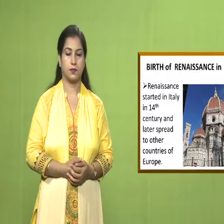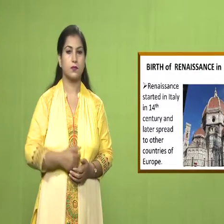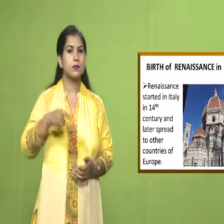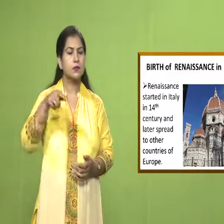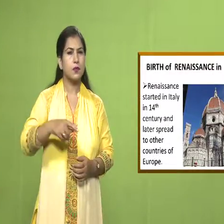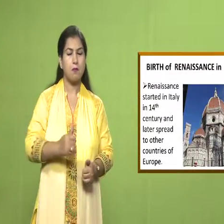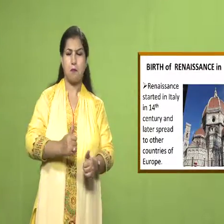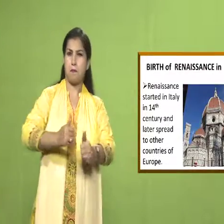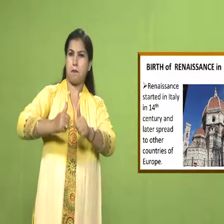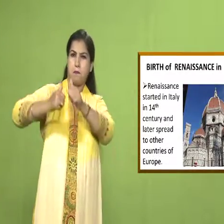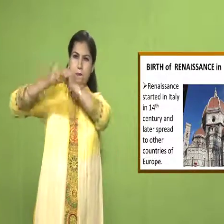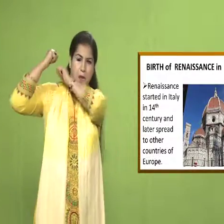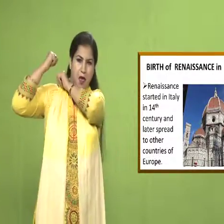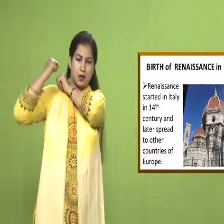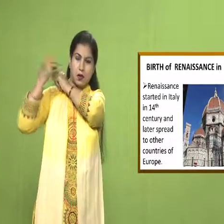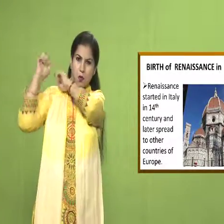Renaissance started in Italy.